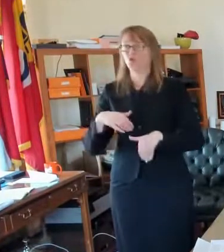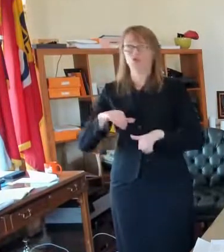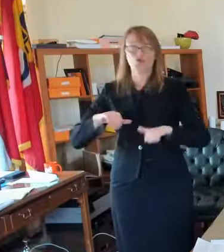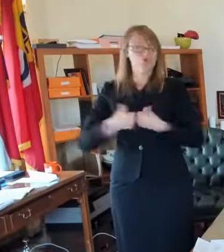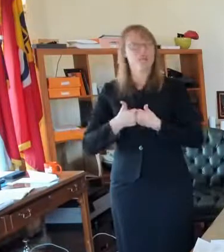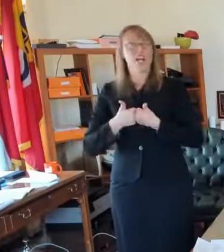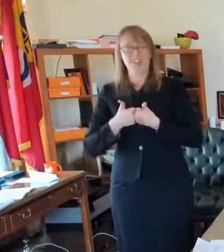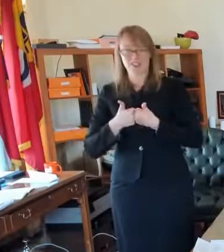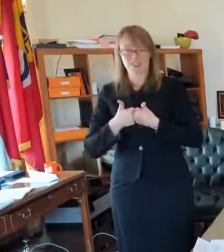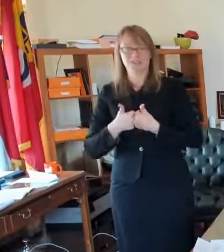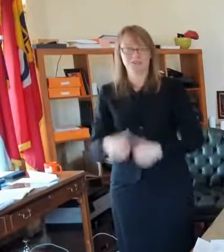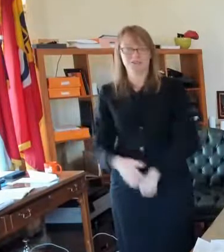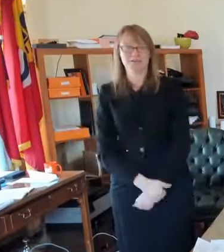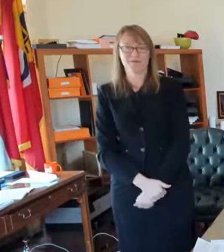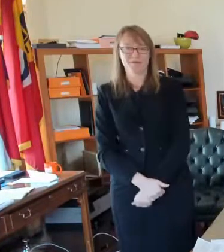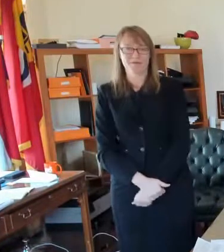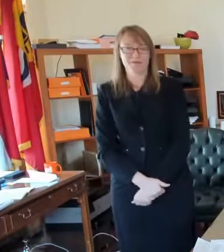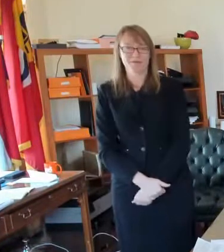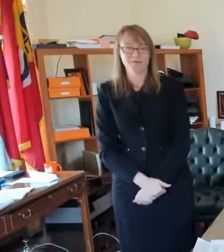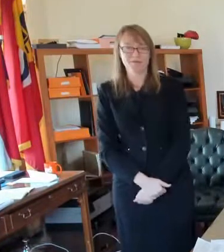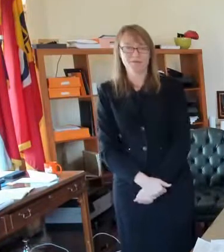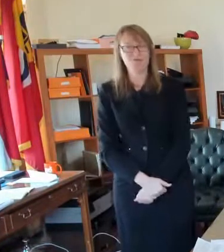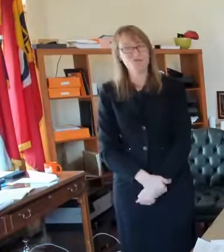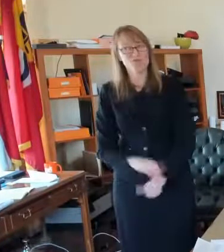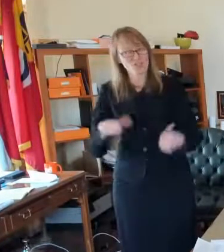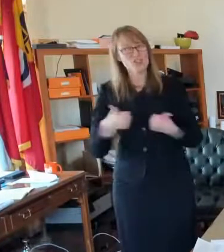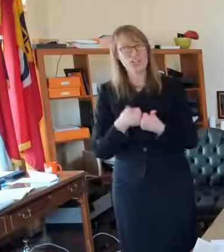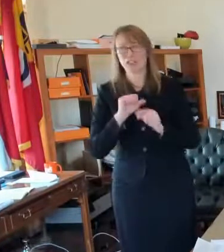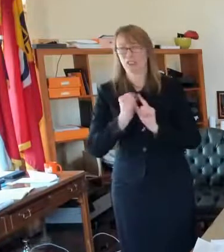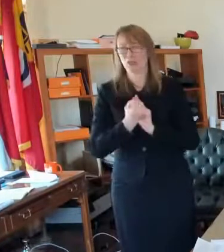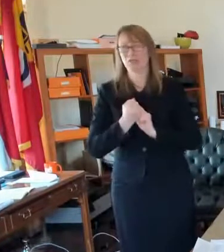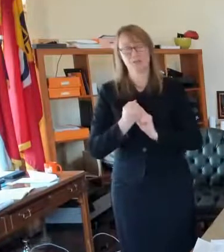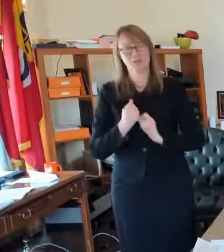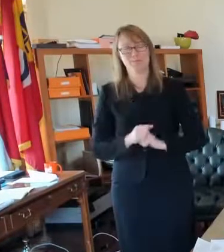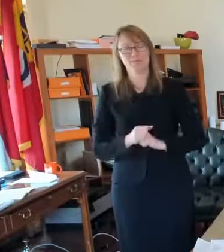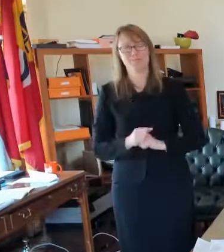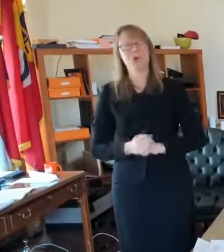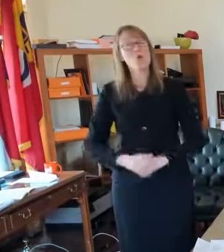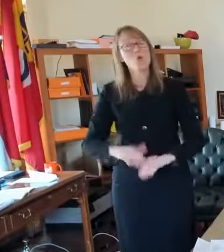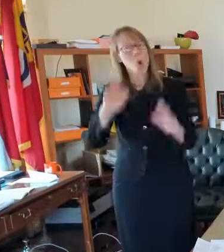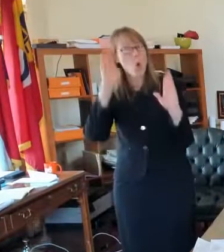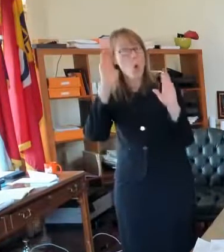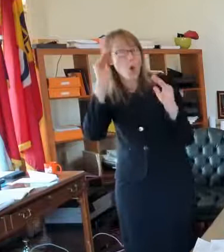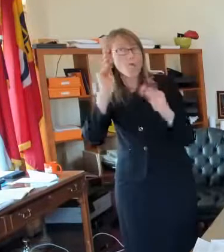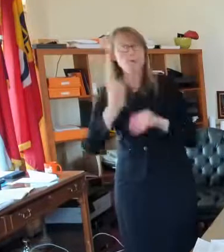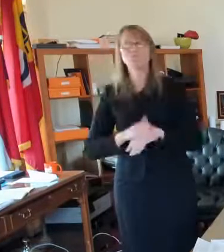difficult situation. And so we're hopeful that the federal government will